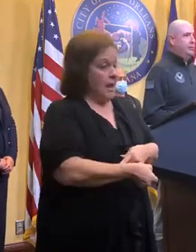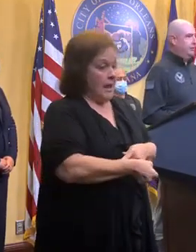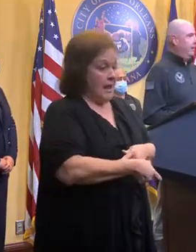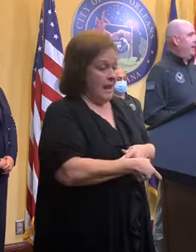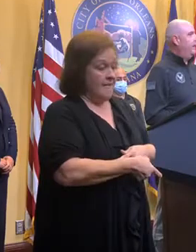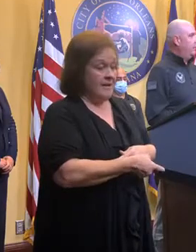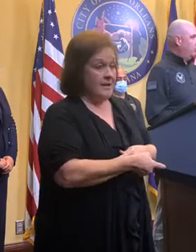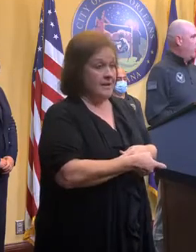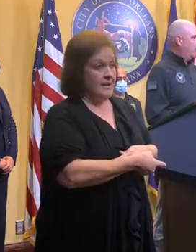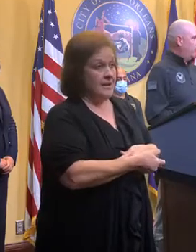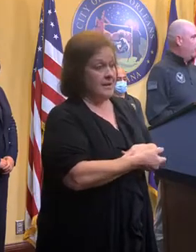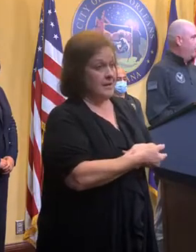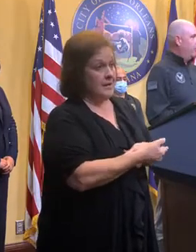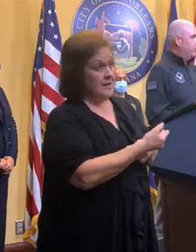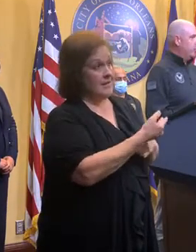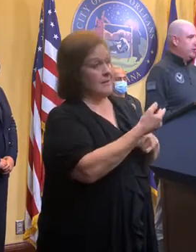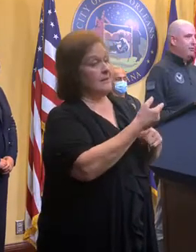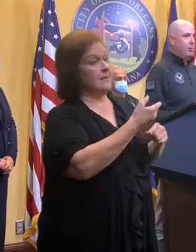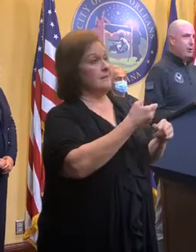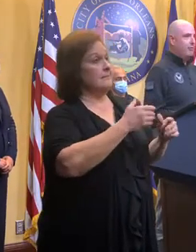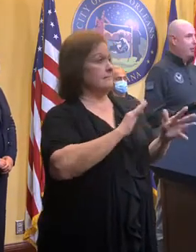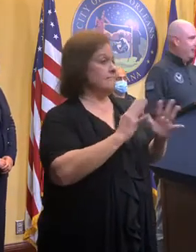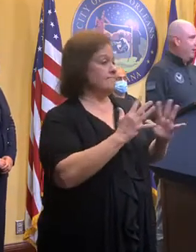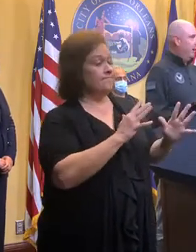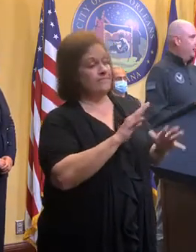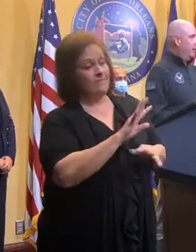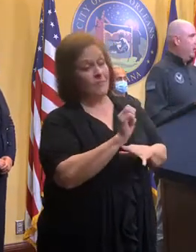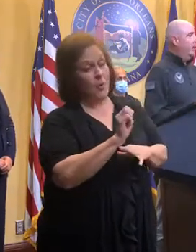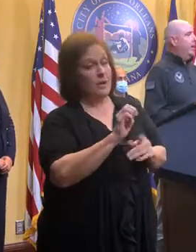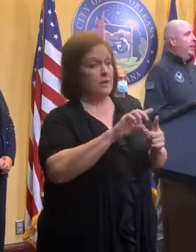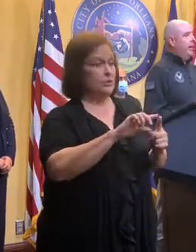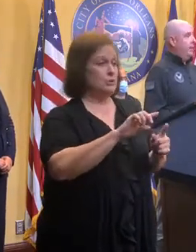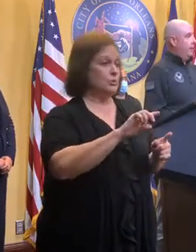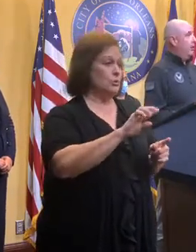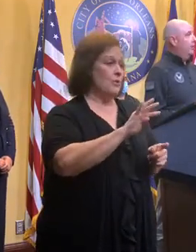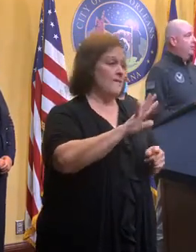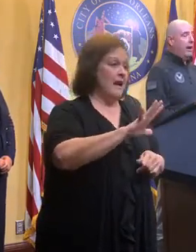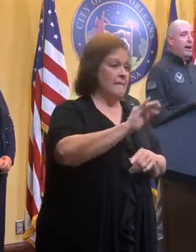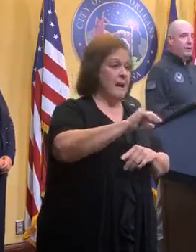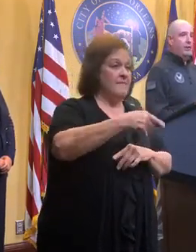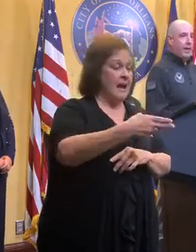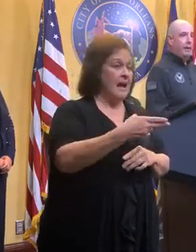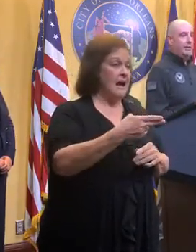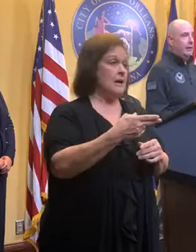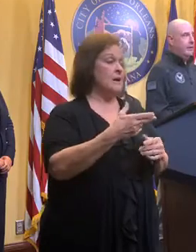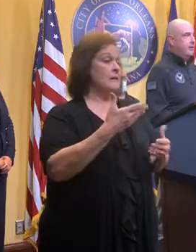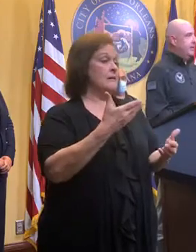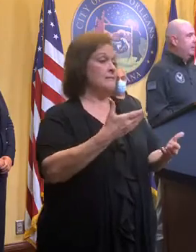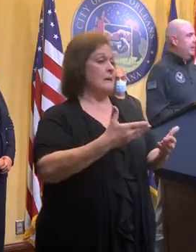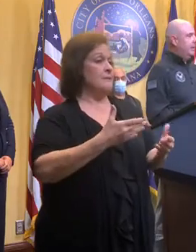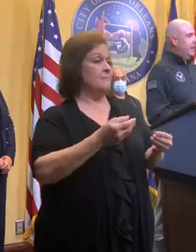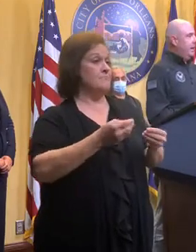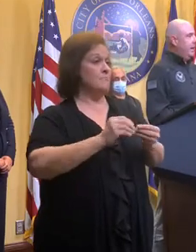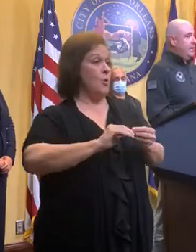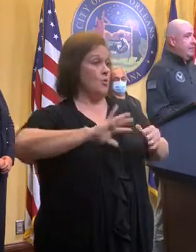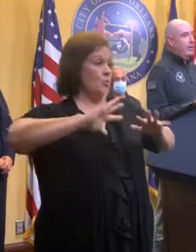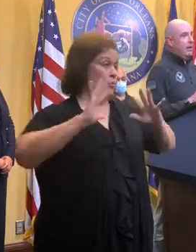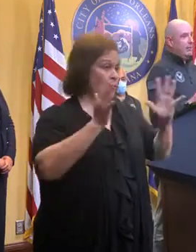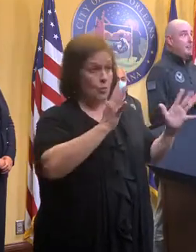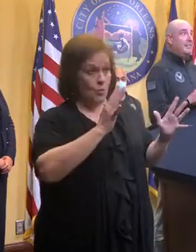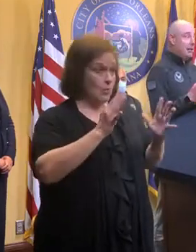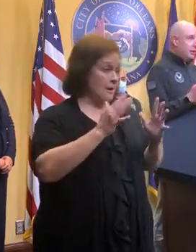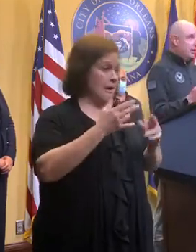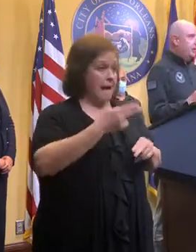winds sustained up in the tropical storm force region, 40, 45 miles an hour, and then gusts higher than that, and